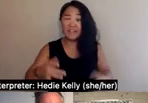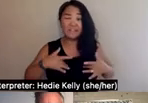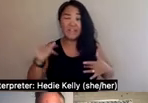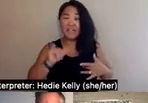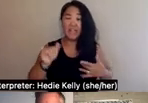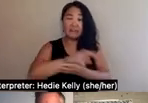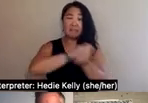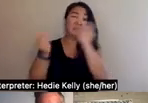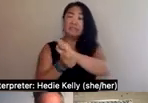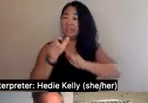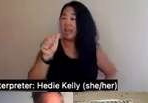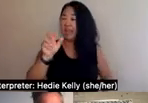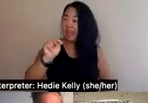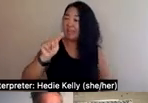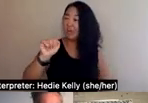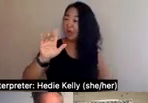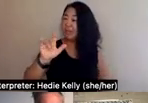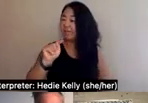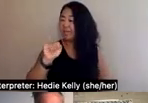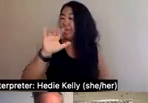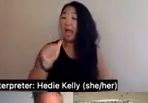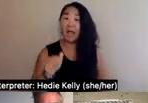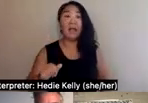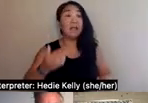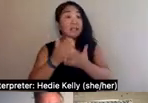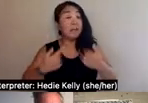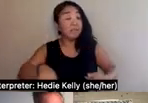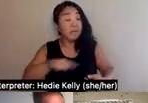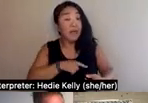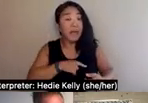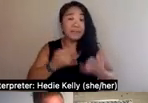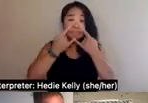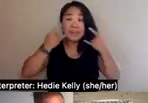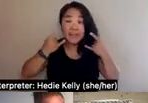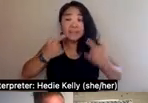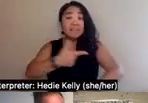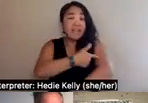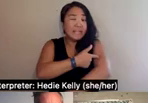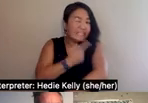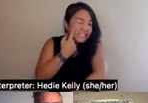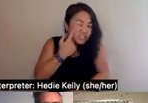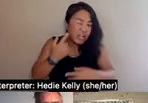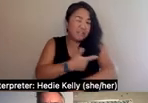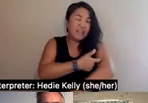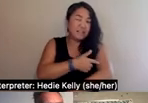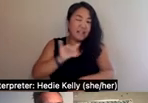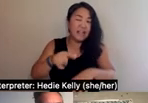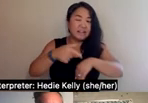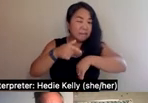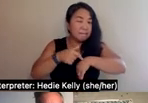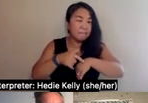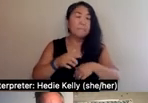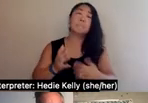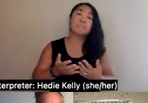A smaller group of us masked, not yet vaccinated. The vaccines were just starting to roll out at that time. And that was a